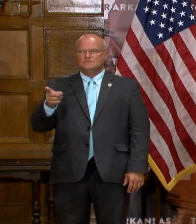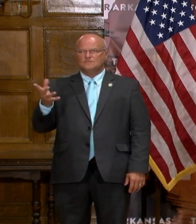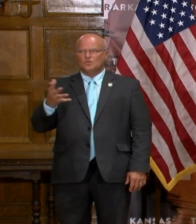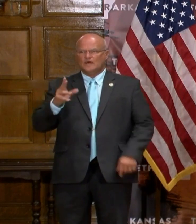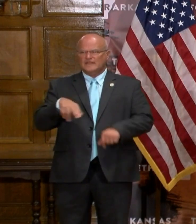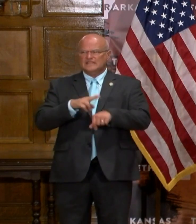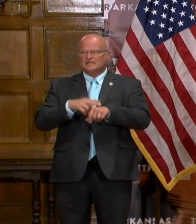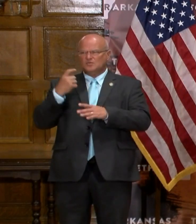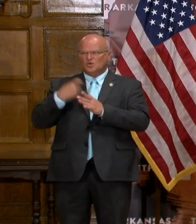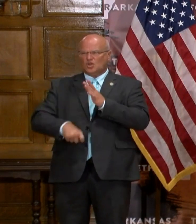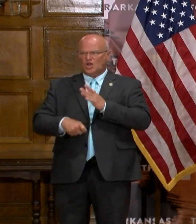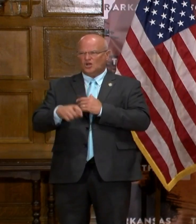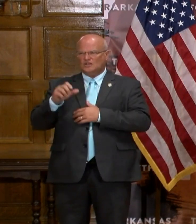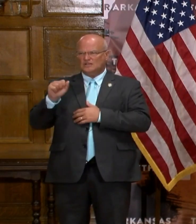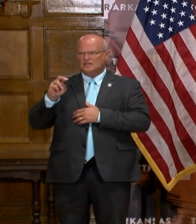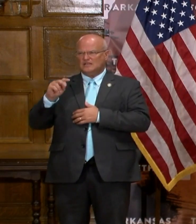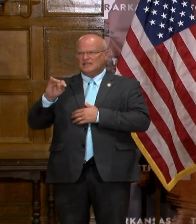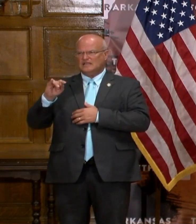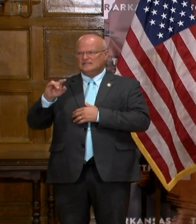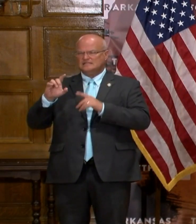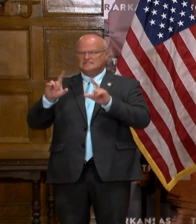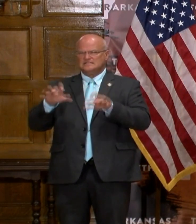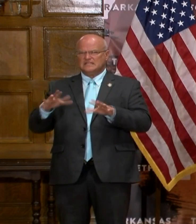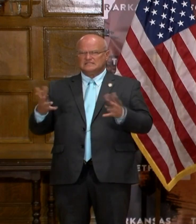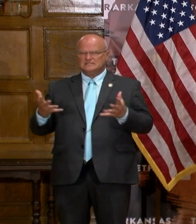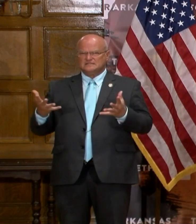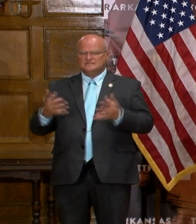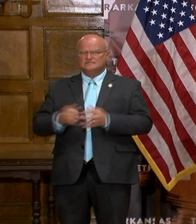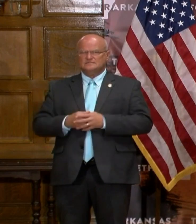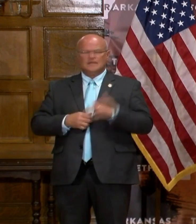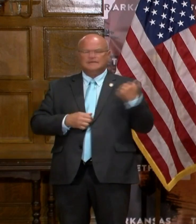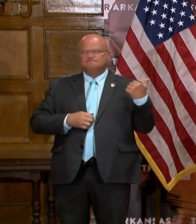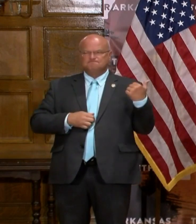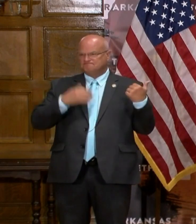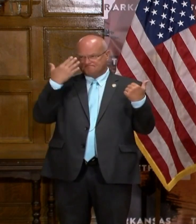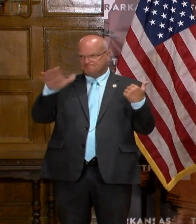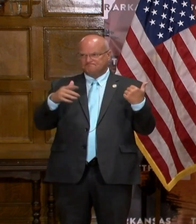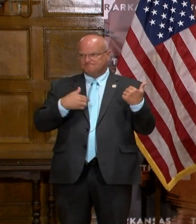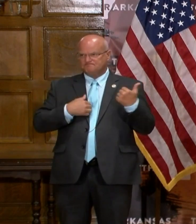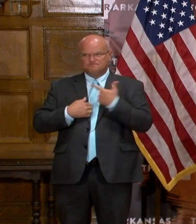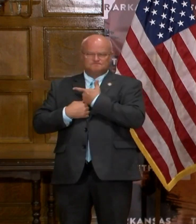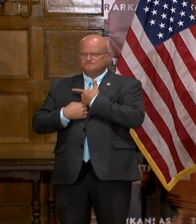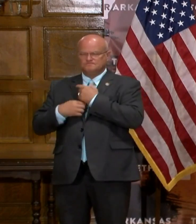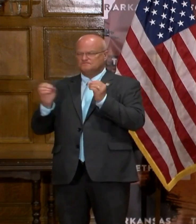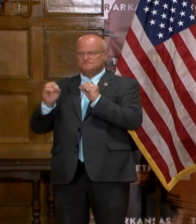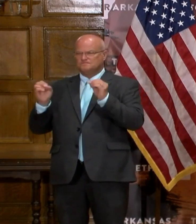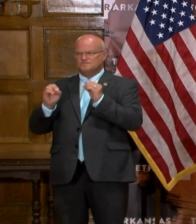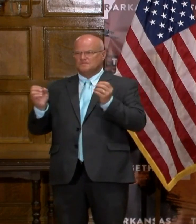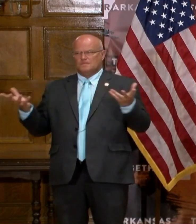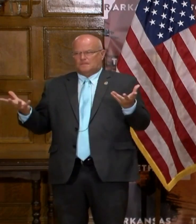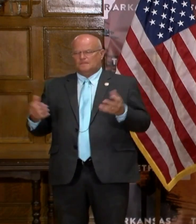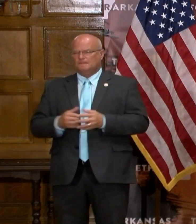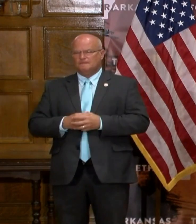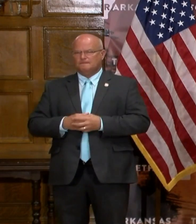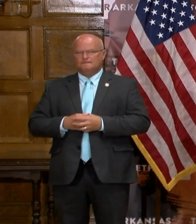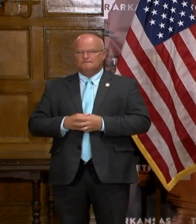The typical cost for the antigen test is? I could not tell you now. I don't have the commercial